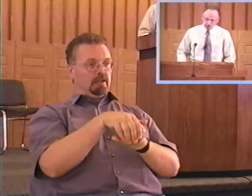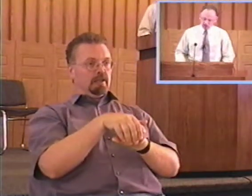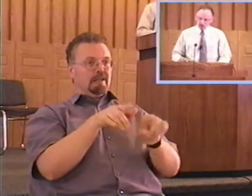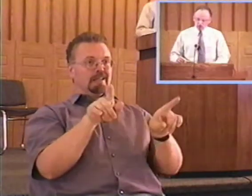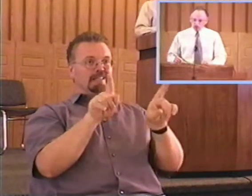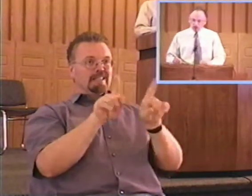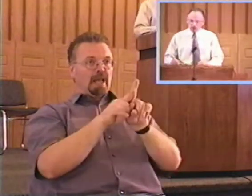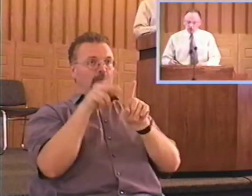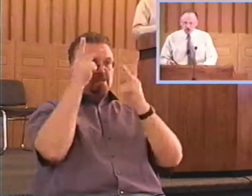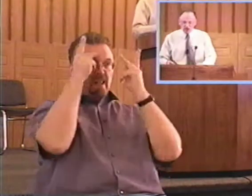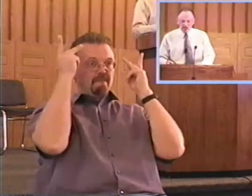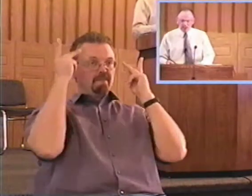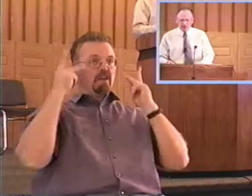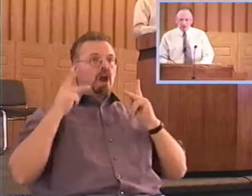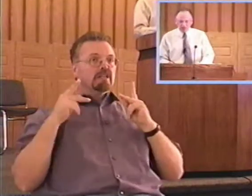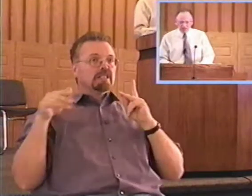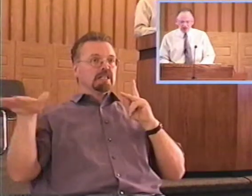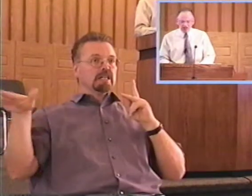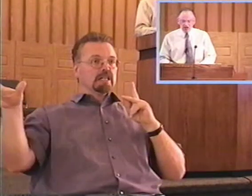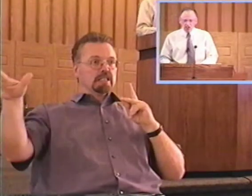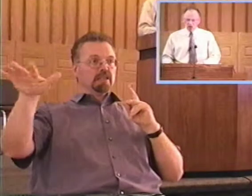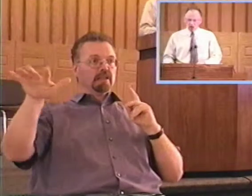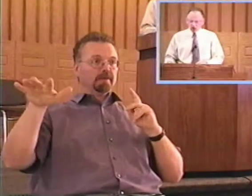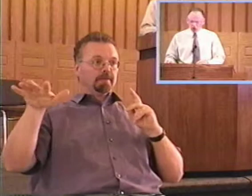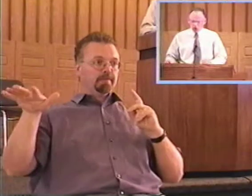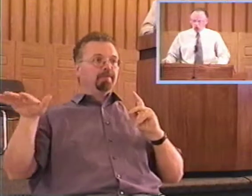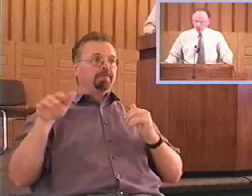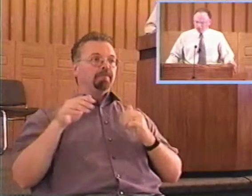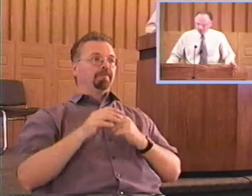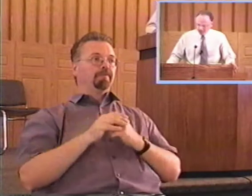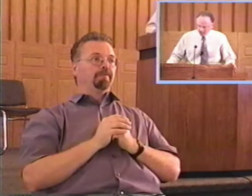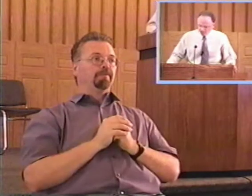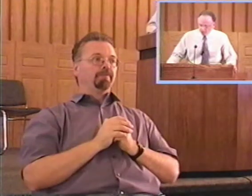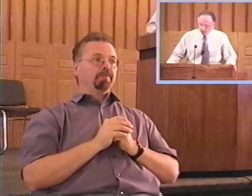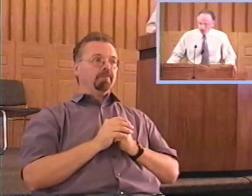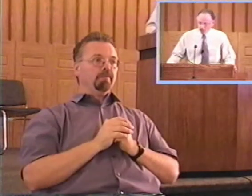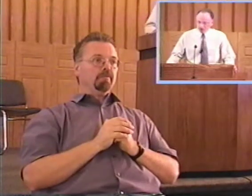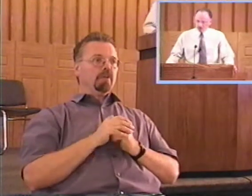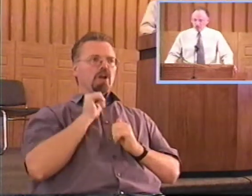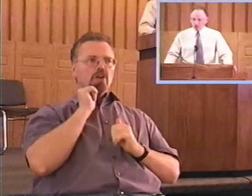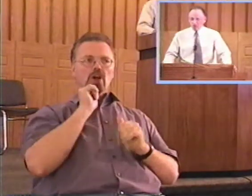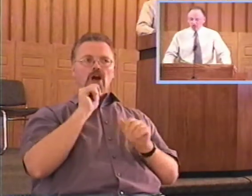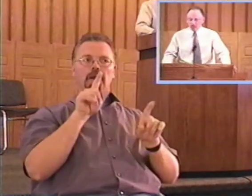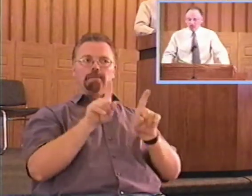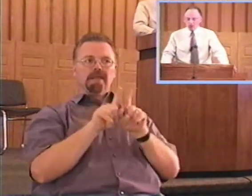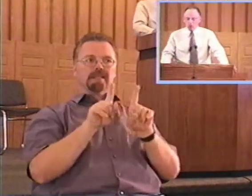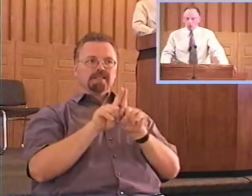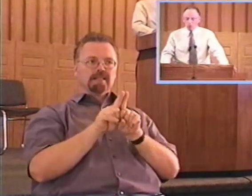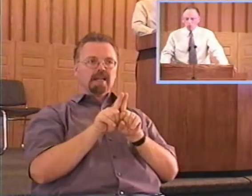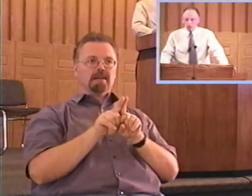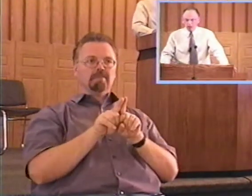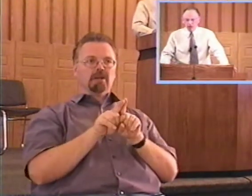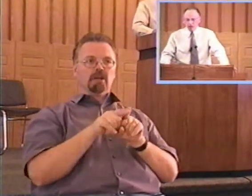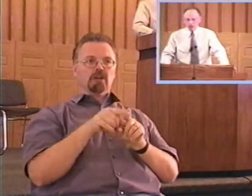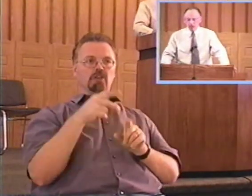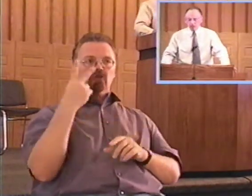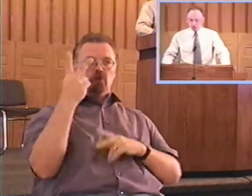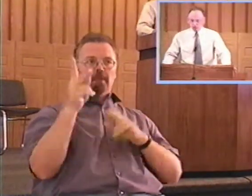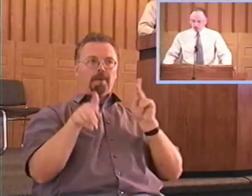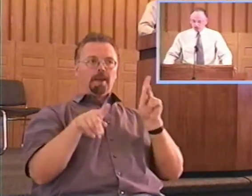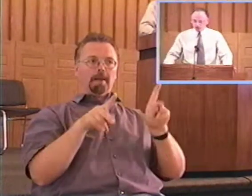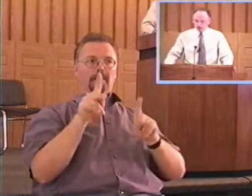the Pharisees, to not be two people, but to be